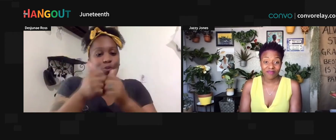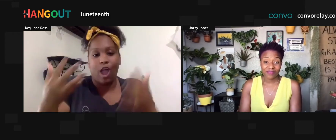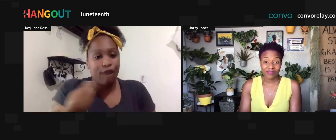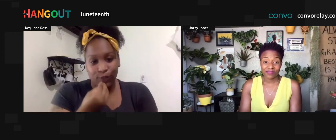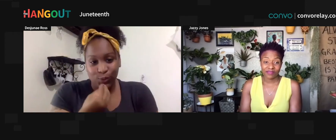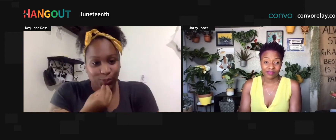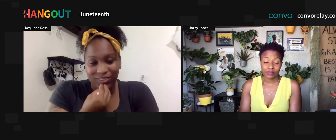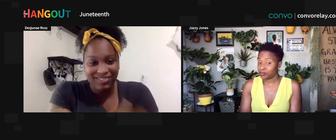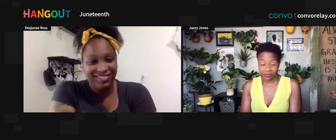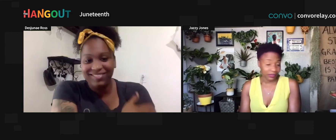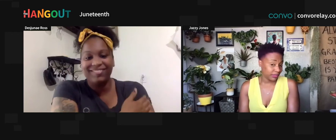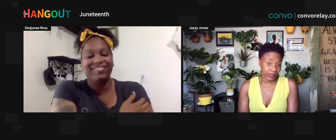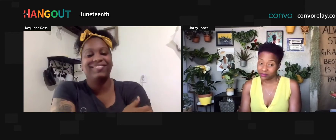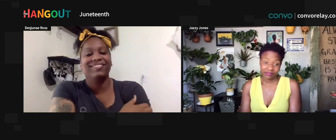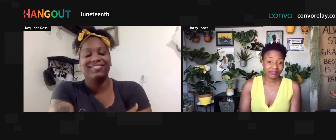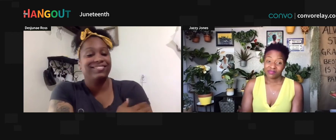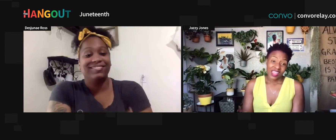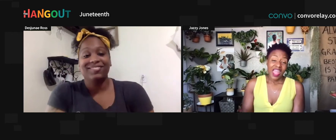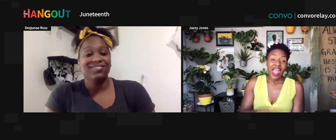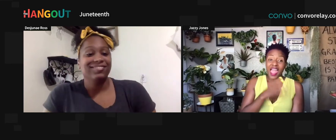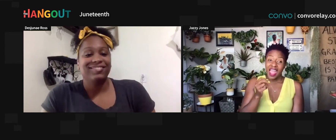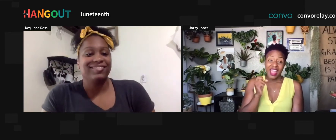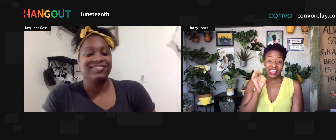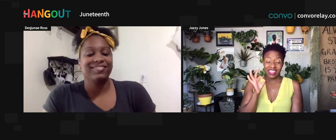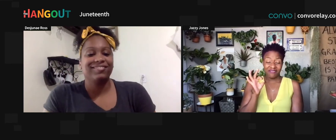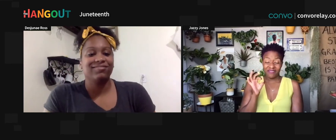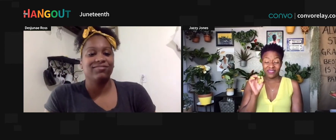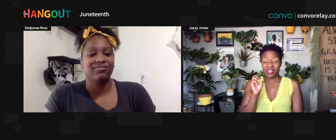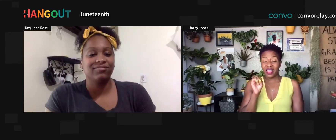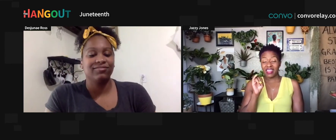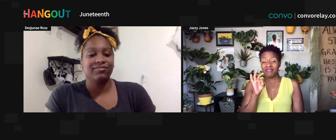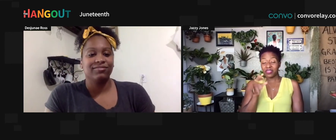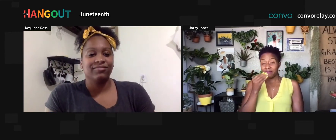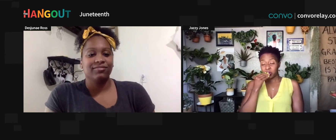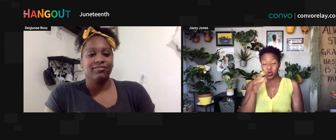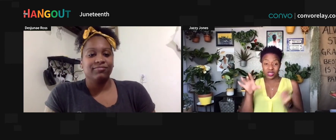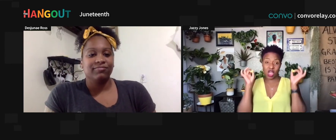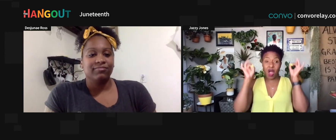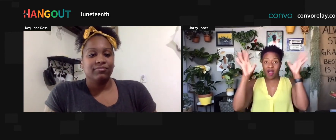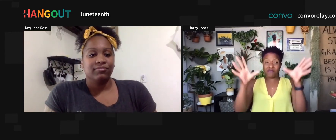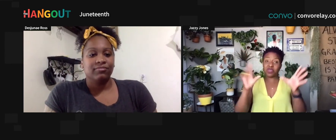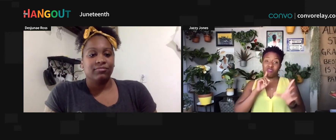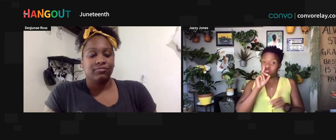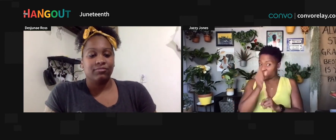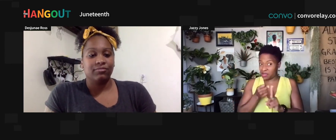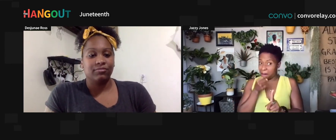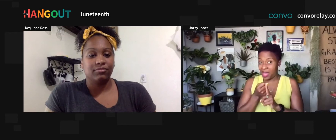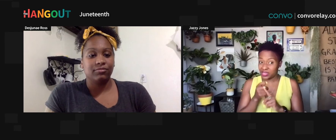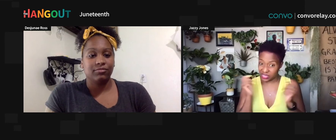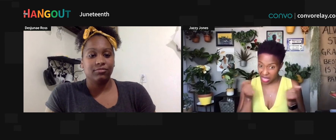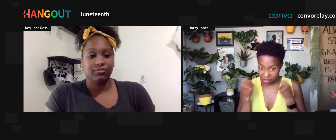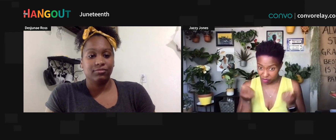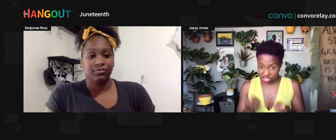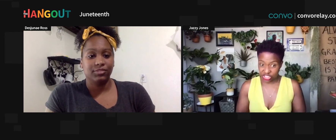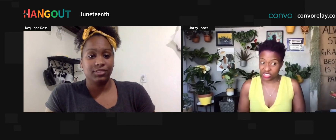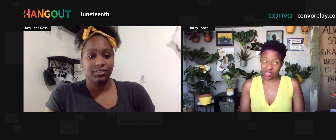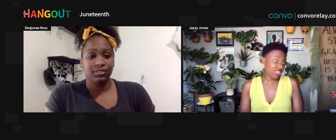this country, we just need to celebrate and have a holiday for our food. That's true. And